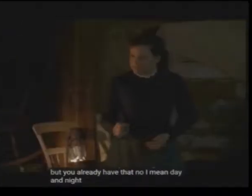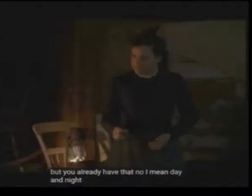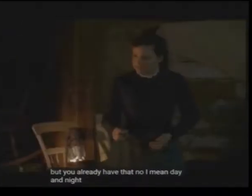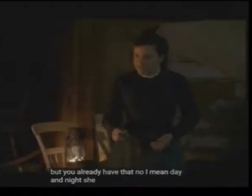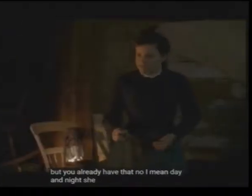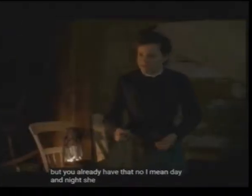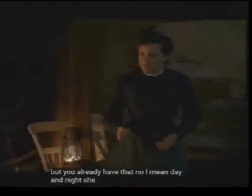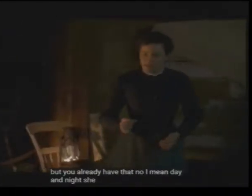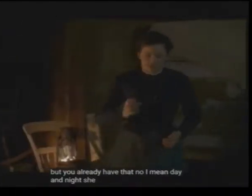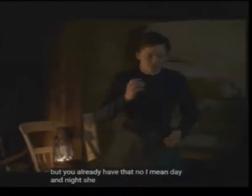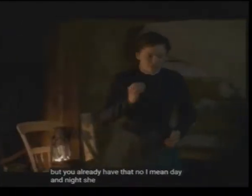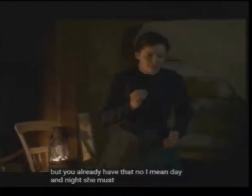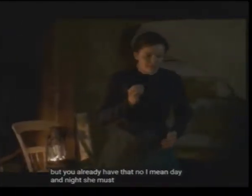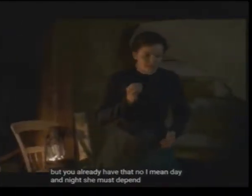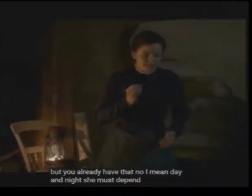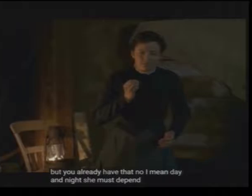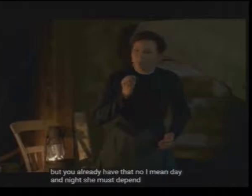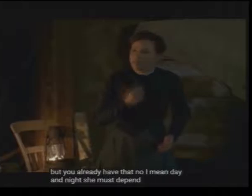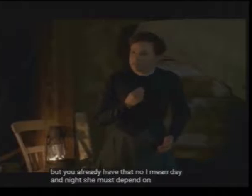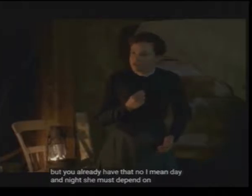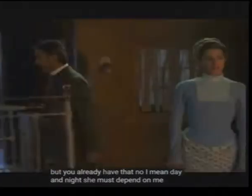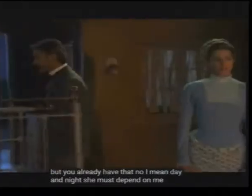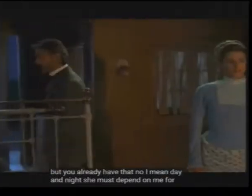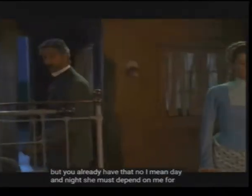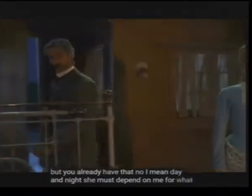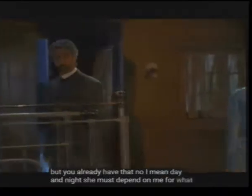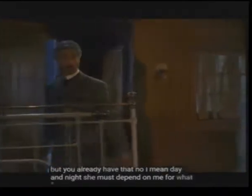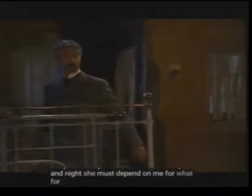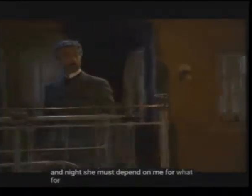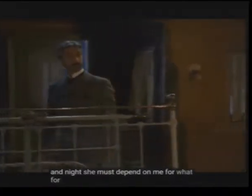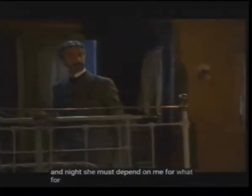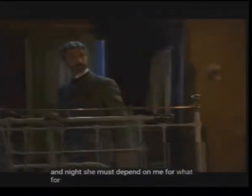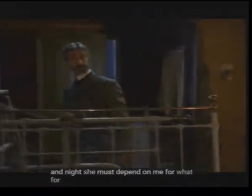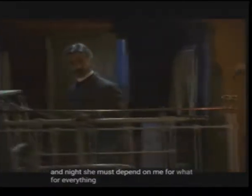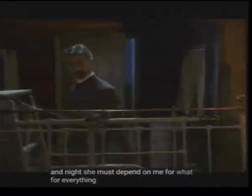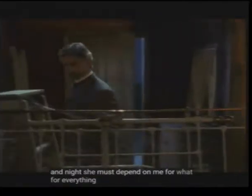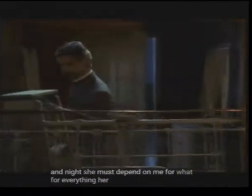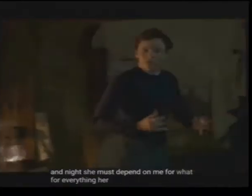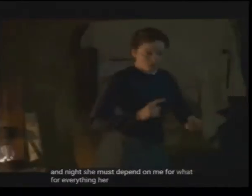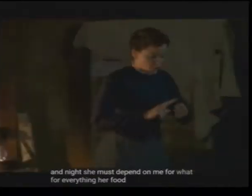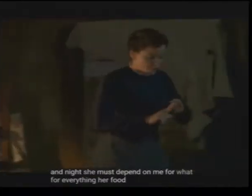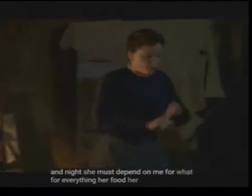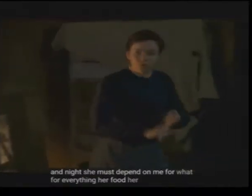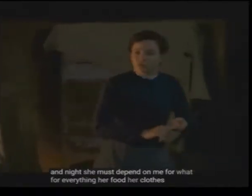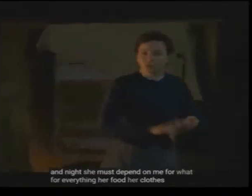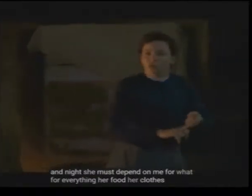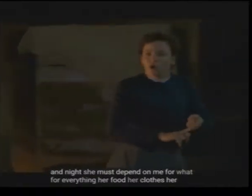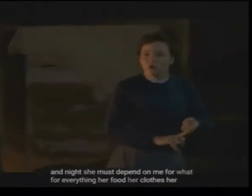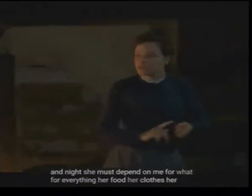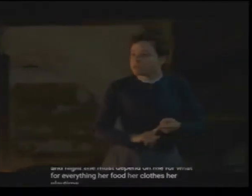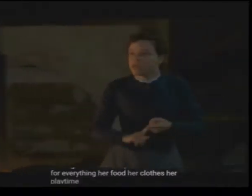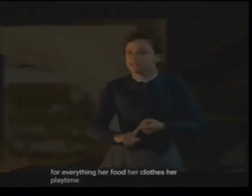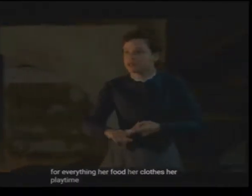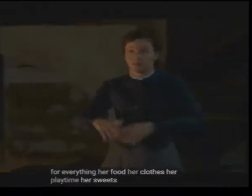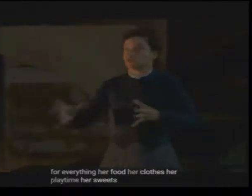night. She must depend on me. For what? For everything. Her food, her clothes, her playtime, her